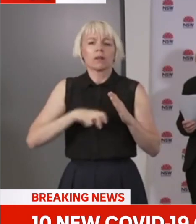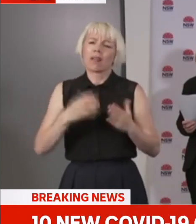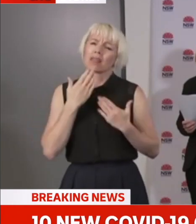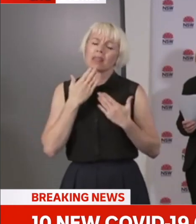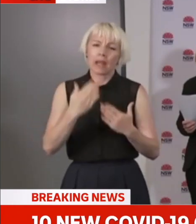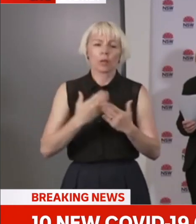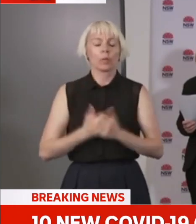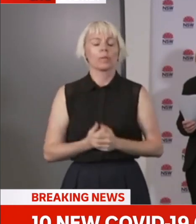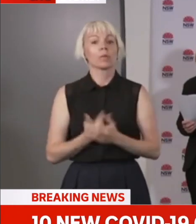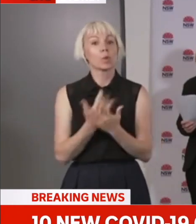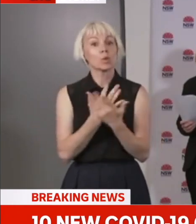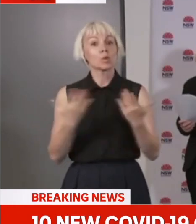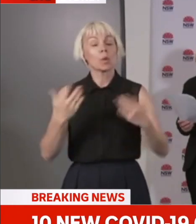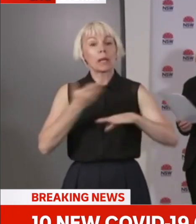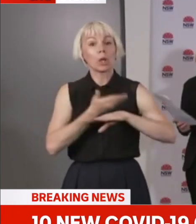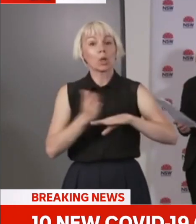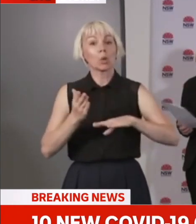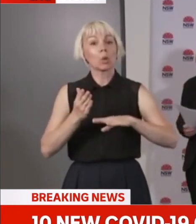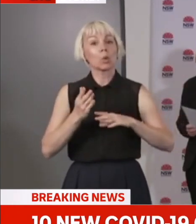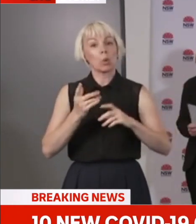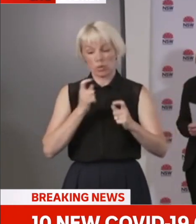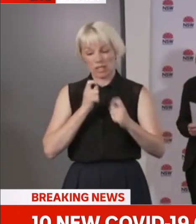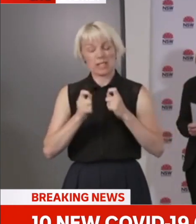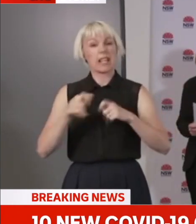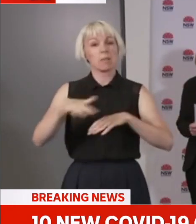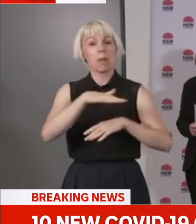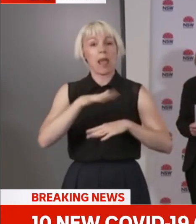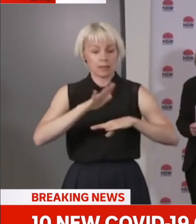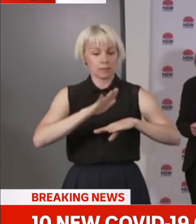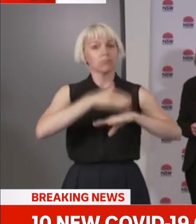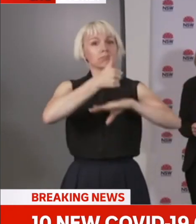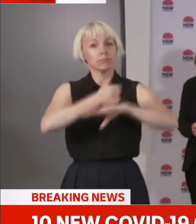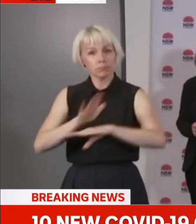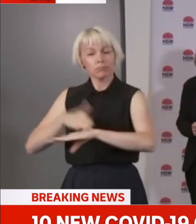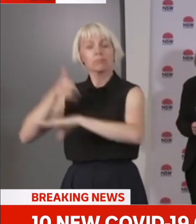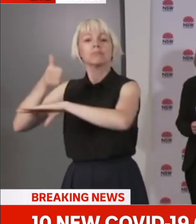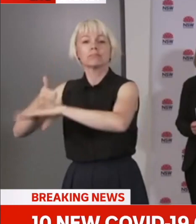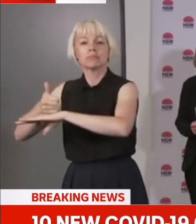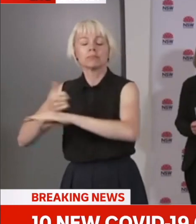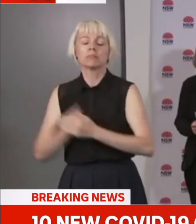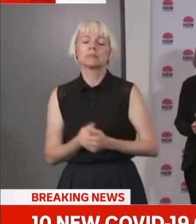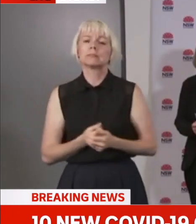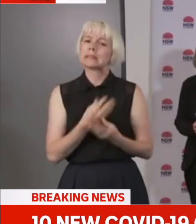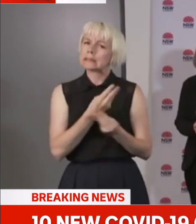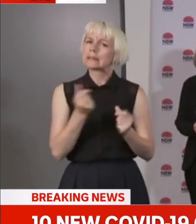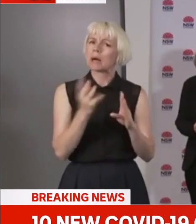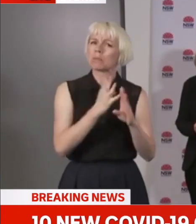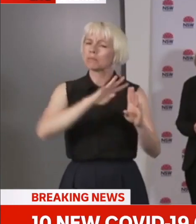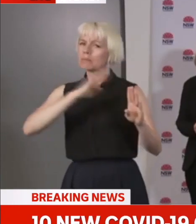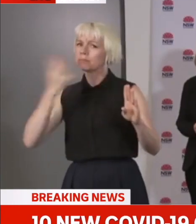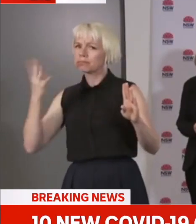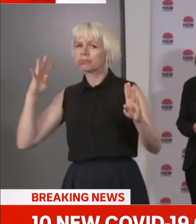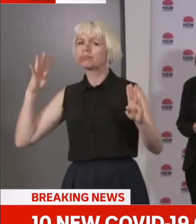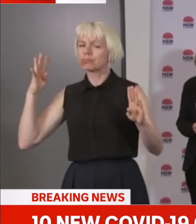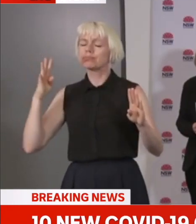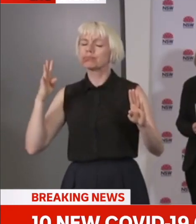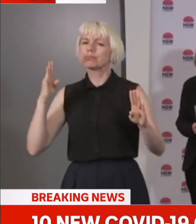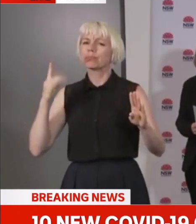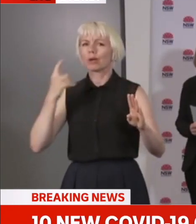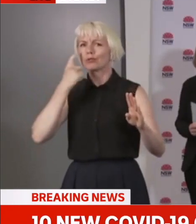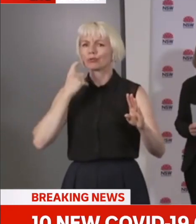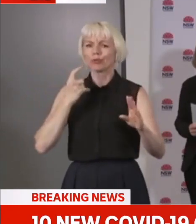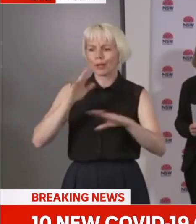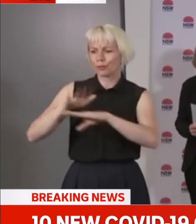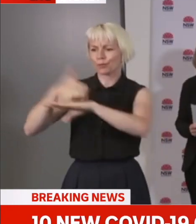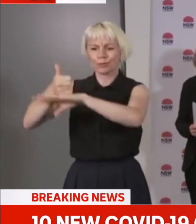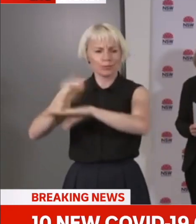available for testing. We do note that some people said yesterday they had to wait a couple of hours before they were tested. We want to avoid that. So there's at least a